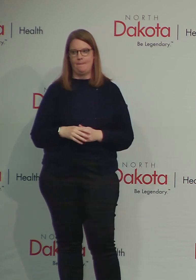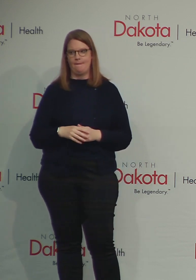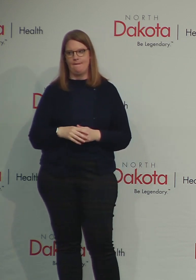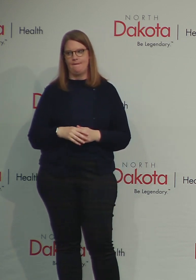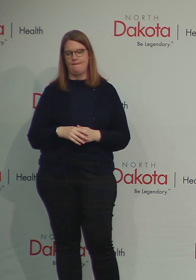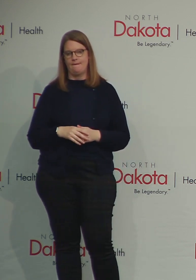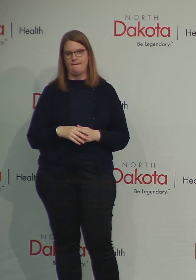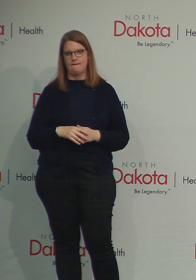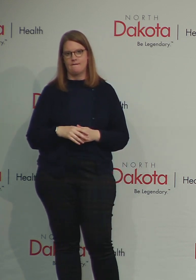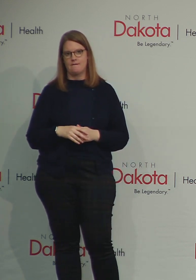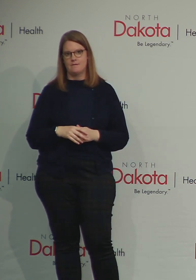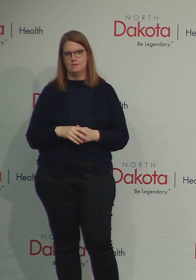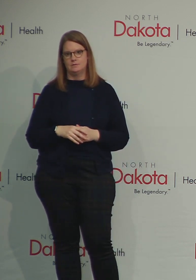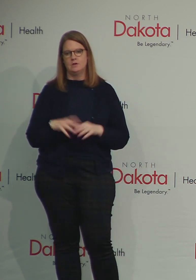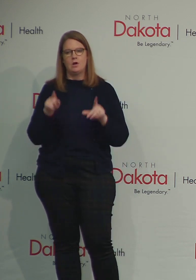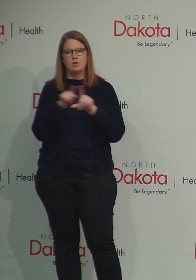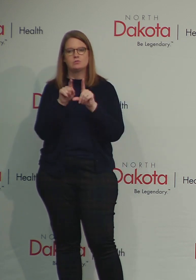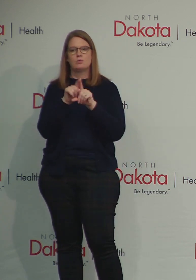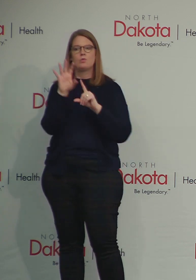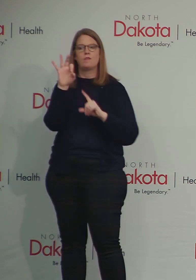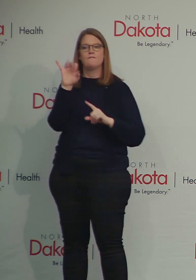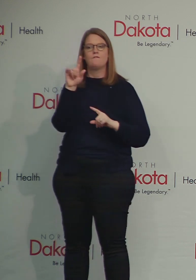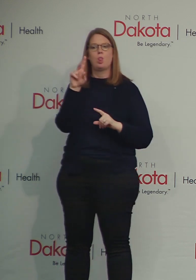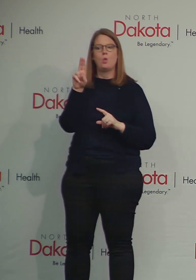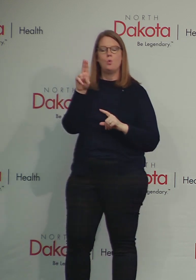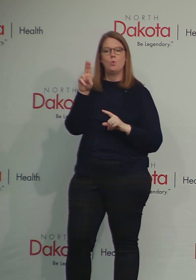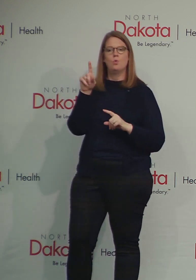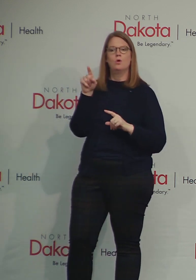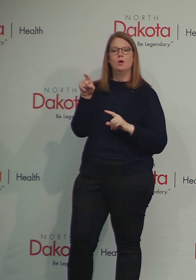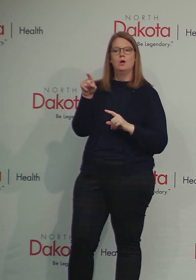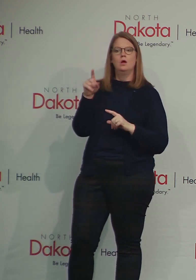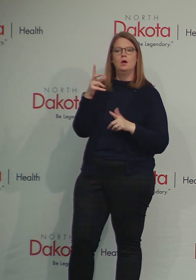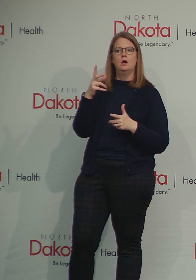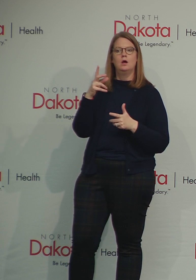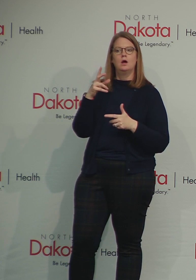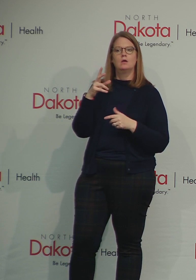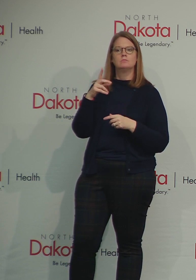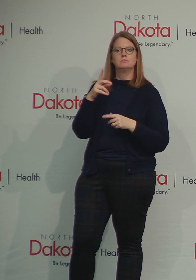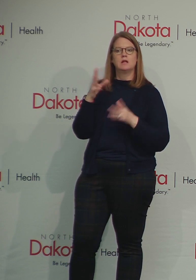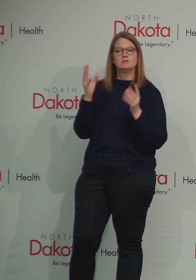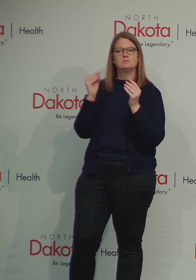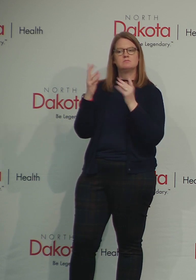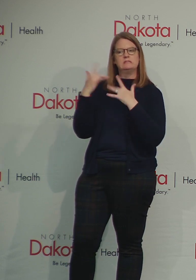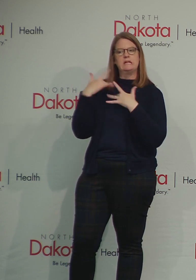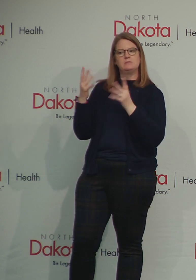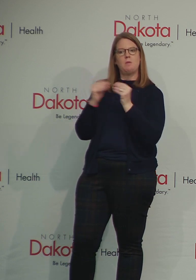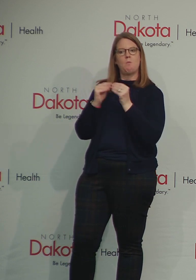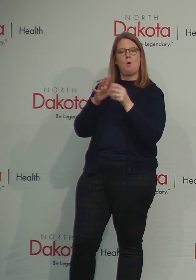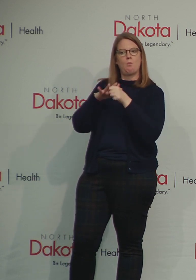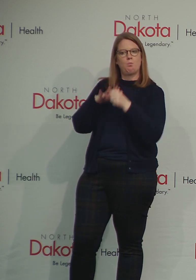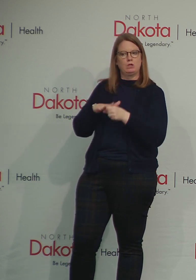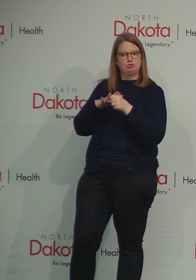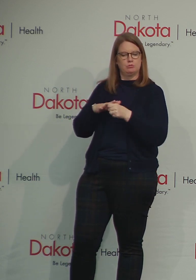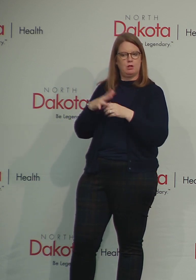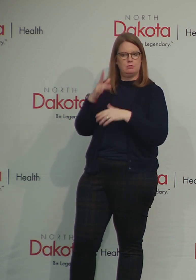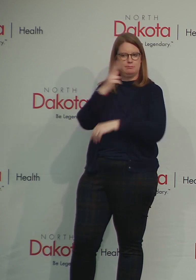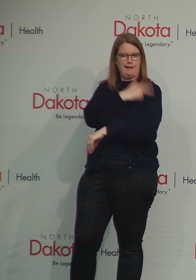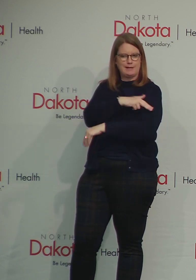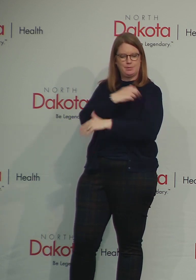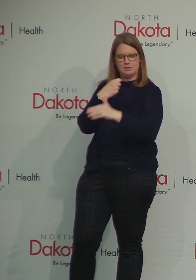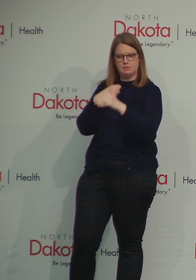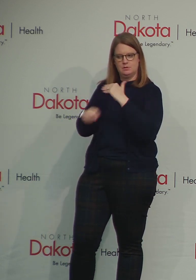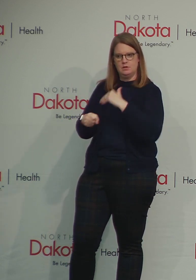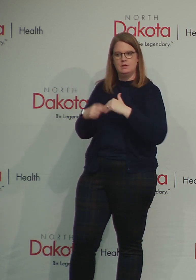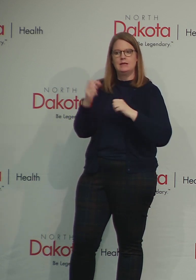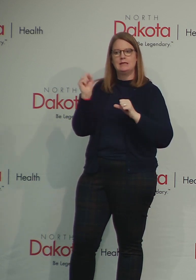we've got the flu season, if you will, which is a time when normally puts more pressure on hospitalization. So yes, we're going to keep